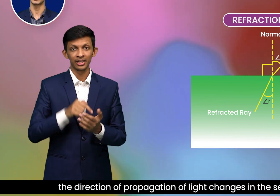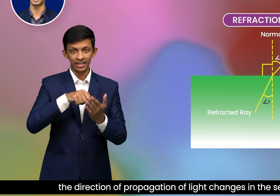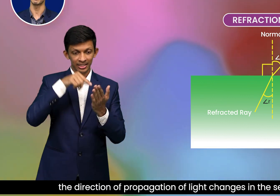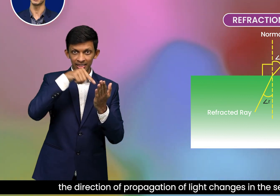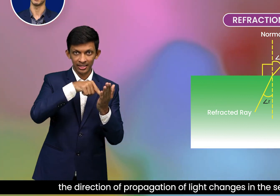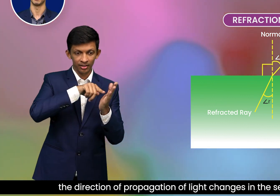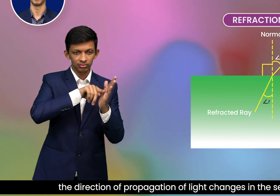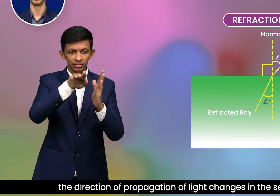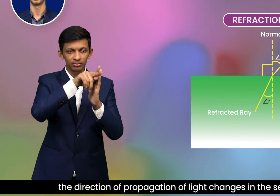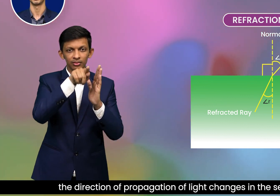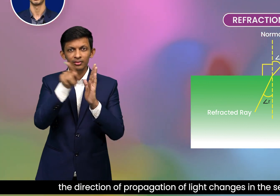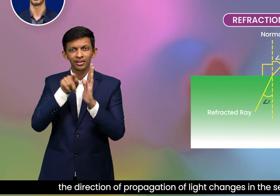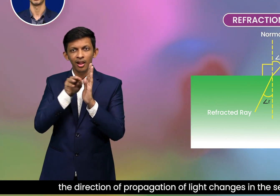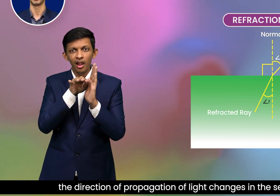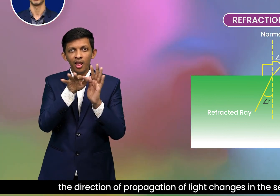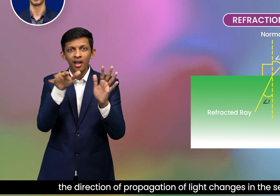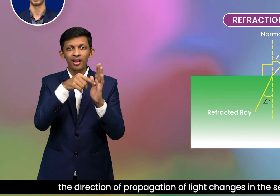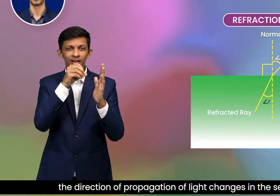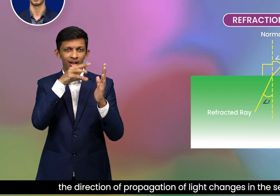changes in the second medium.